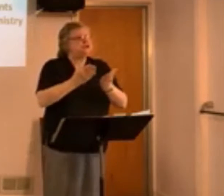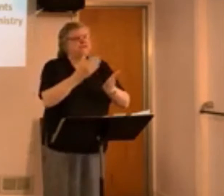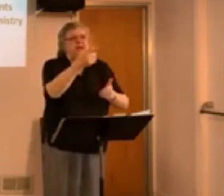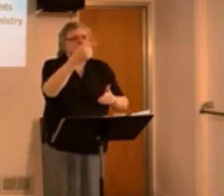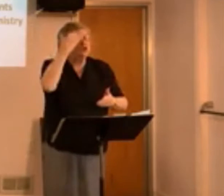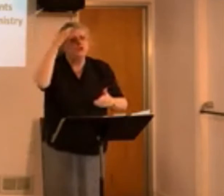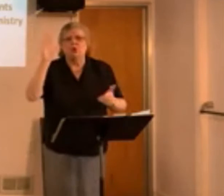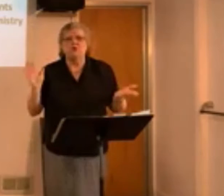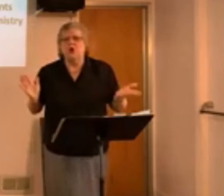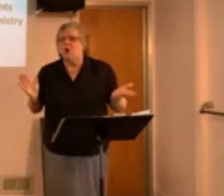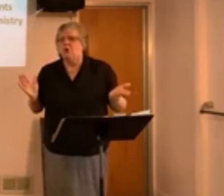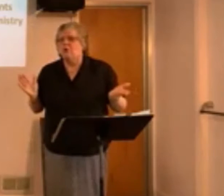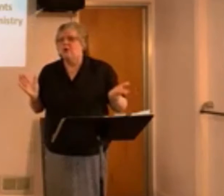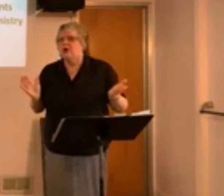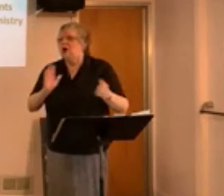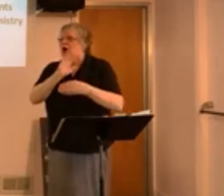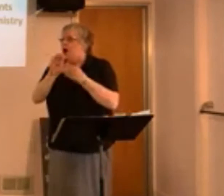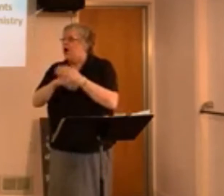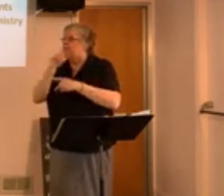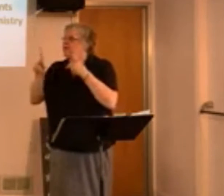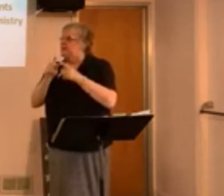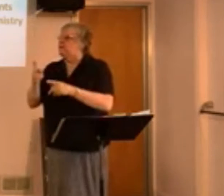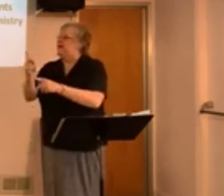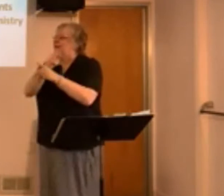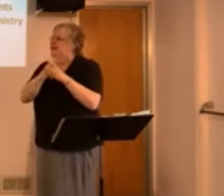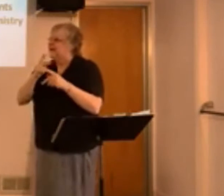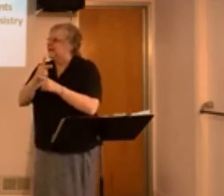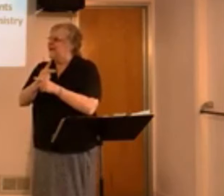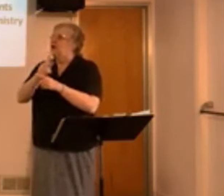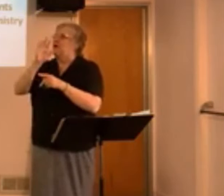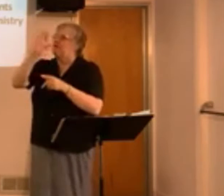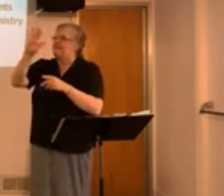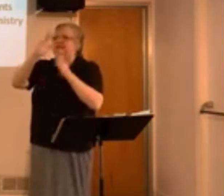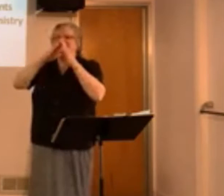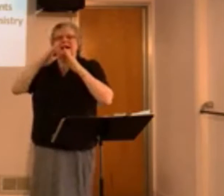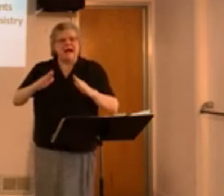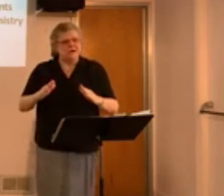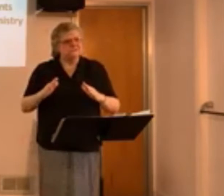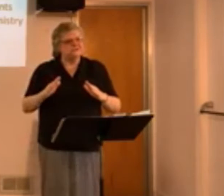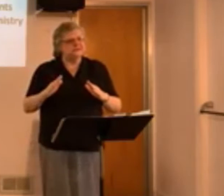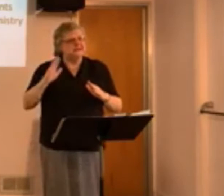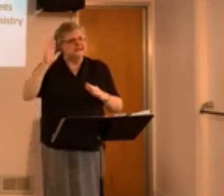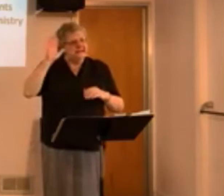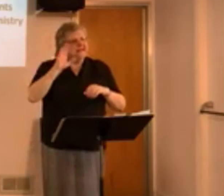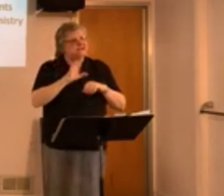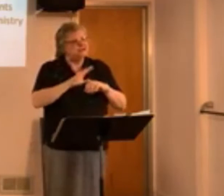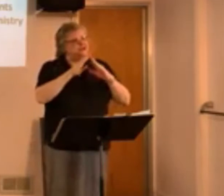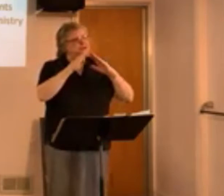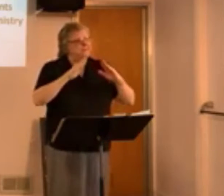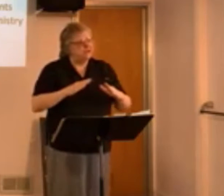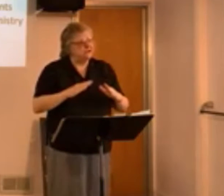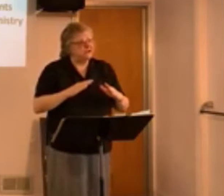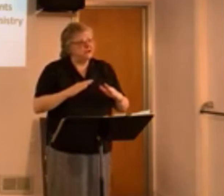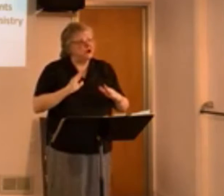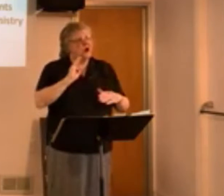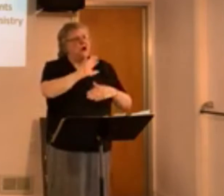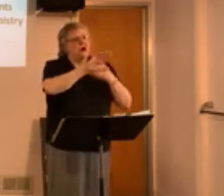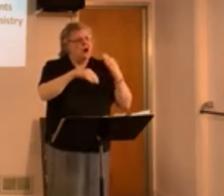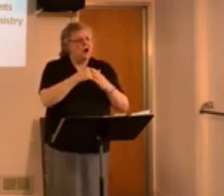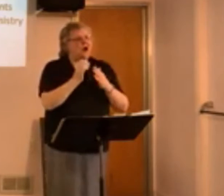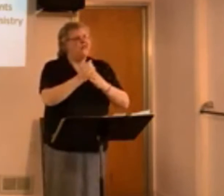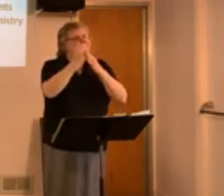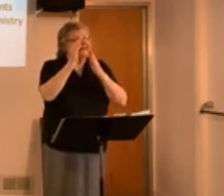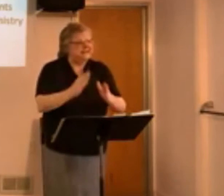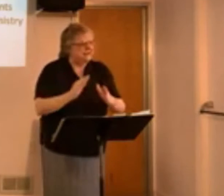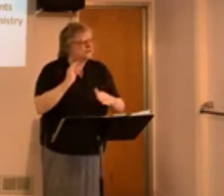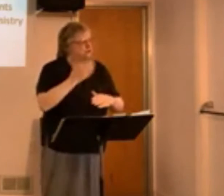for all of those who take care of that. And so, as leaders that God has given to our church, notice